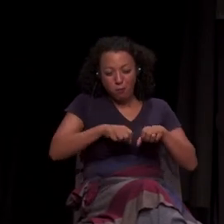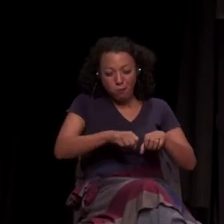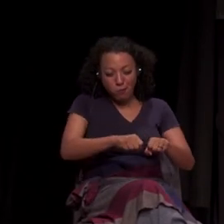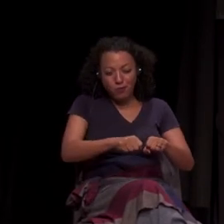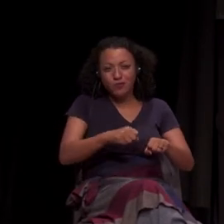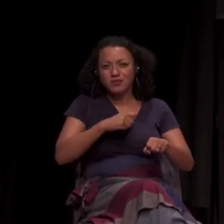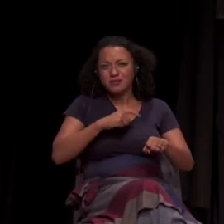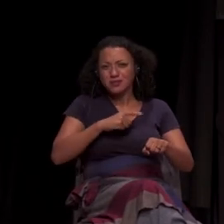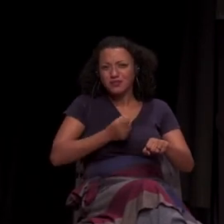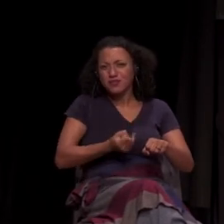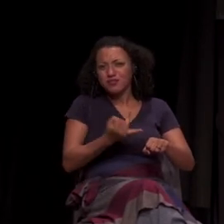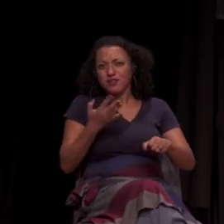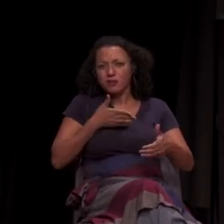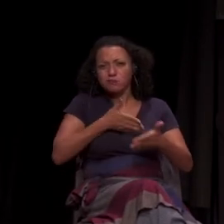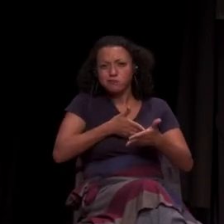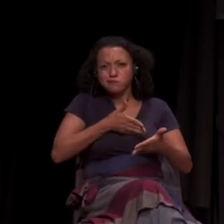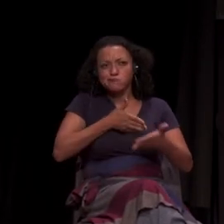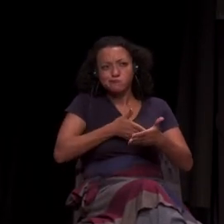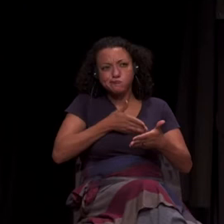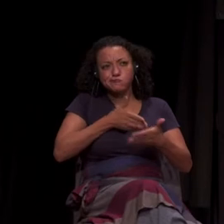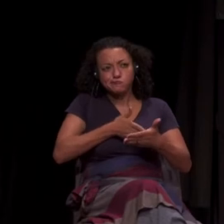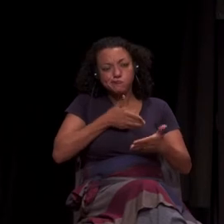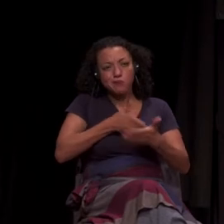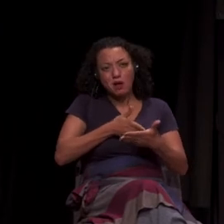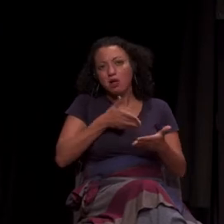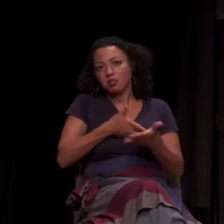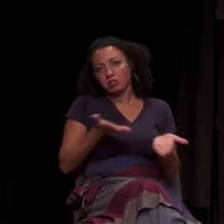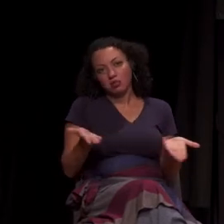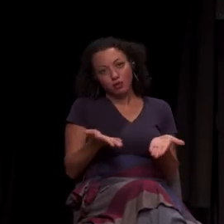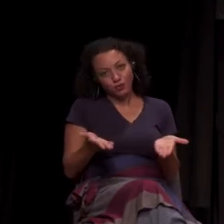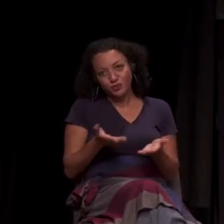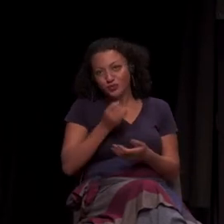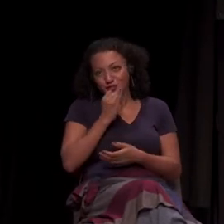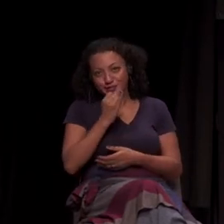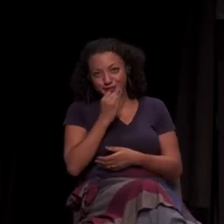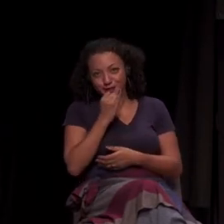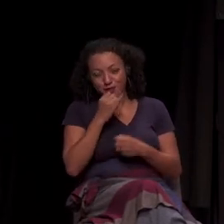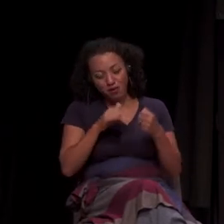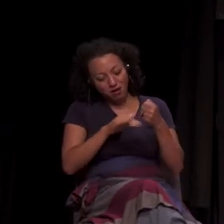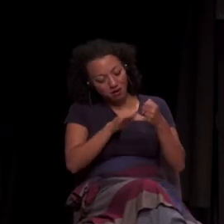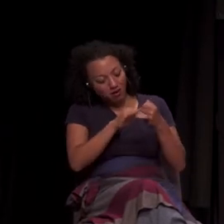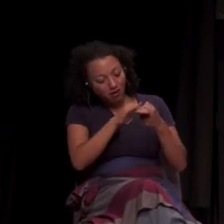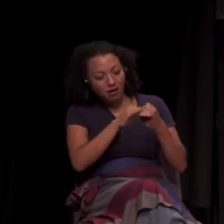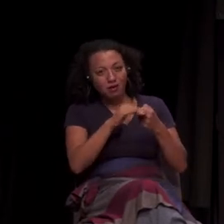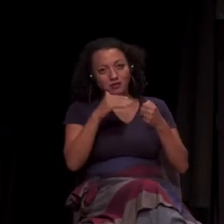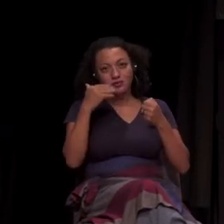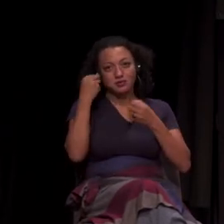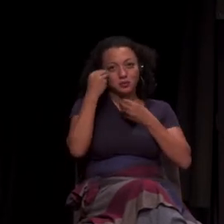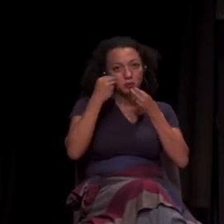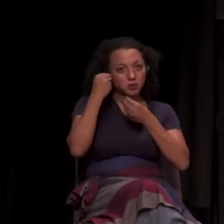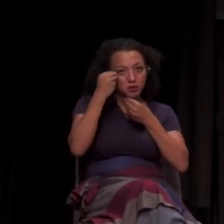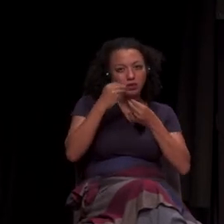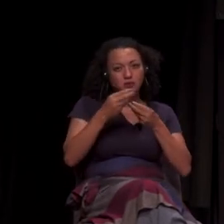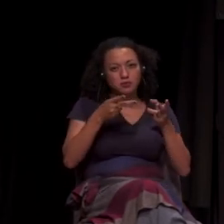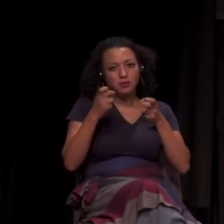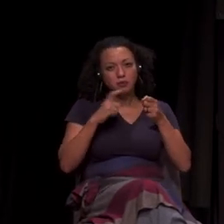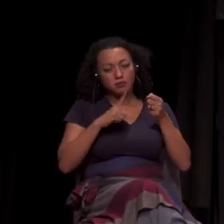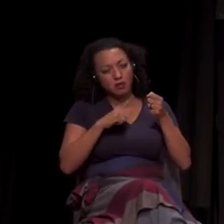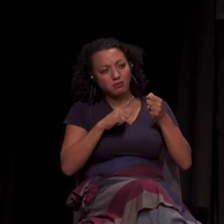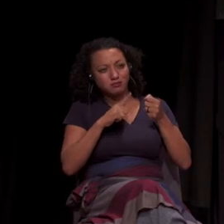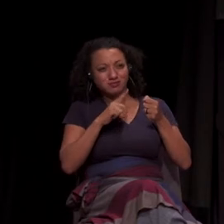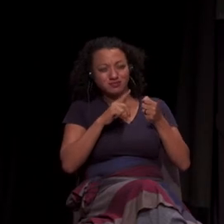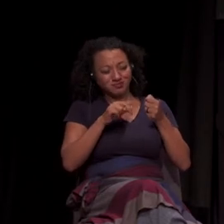that are still present today in terms of race, class, sexuality, etc. So in a way, their work is